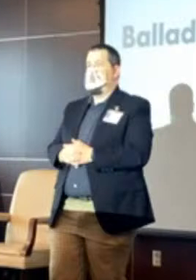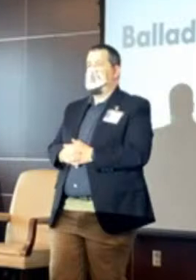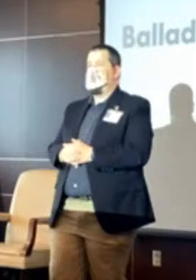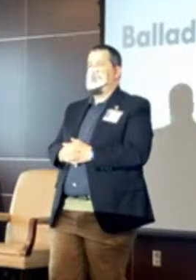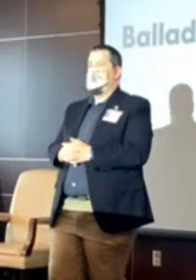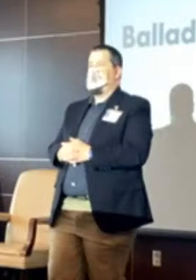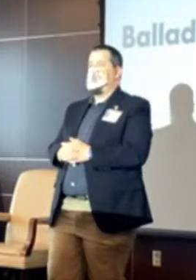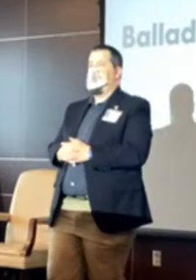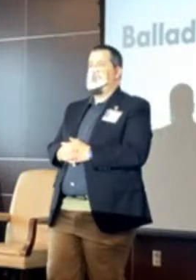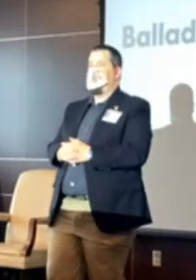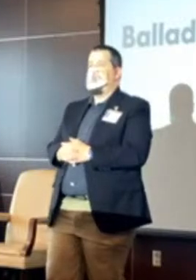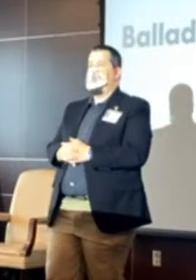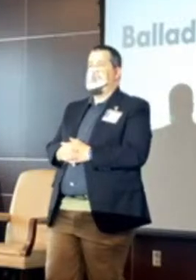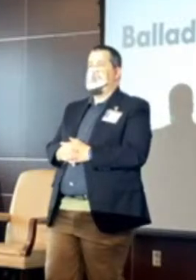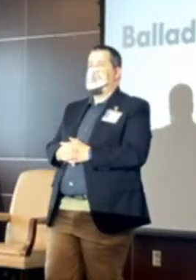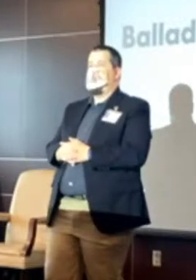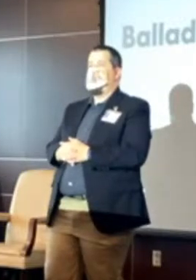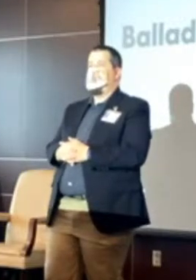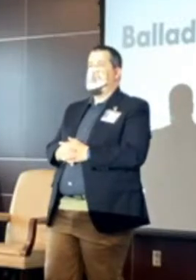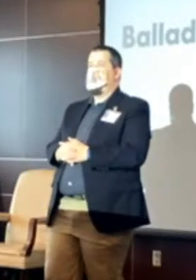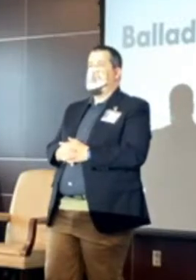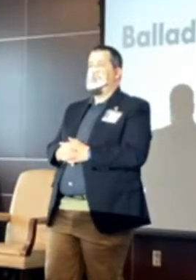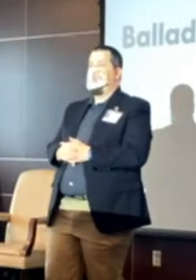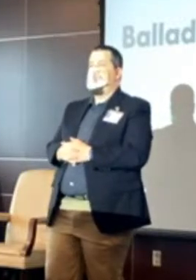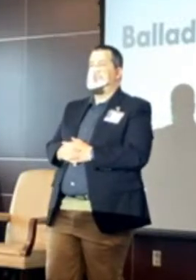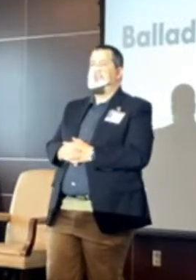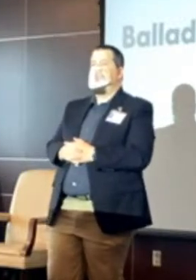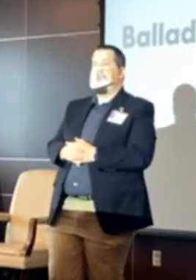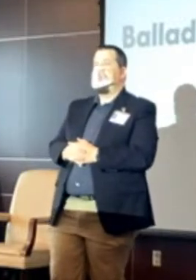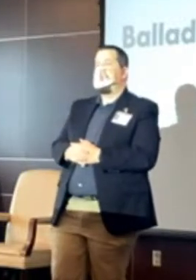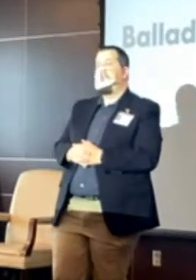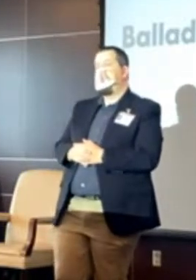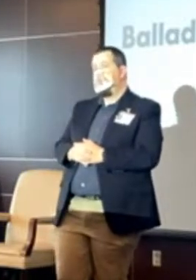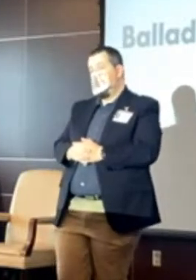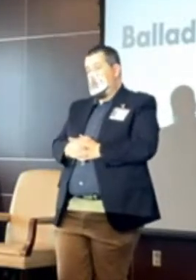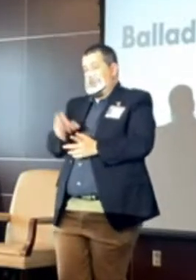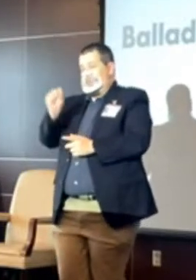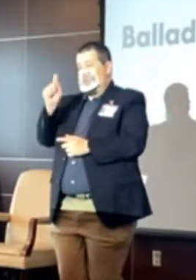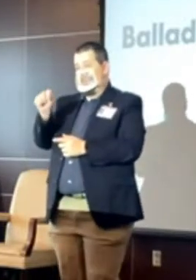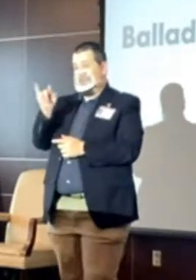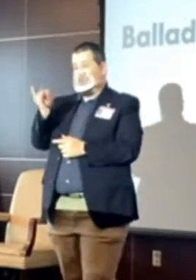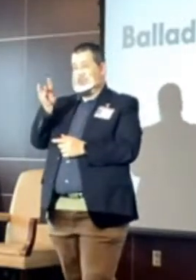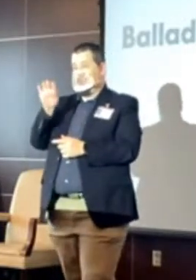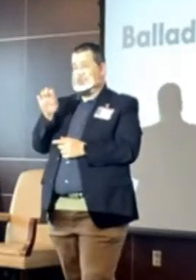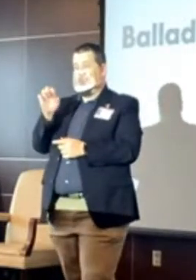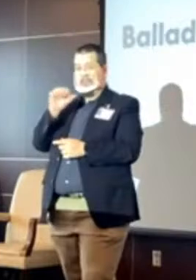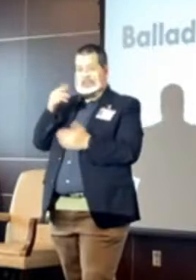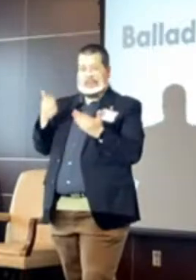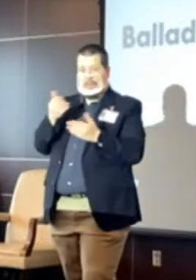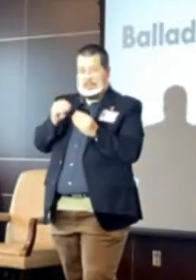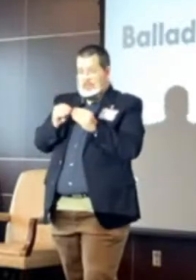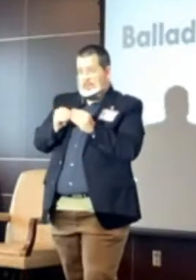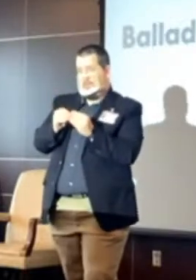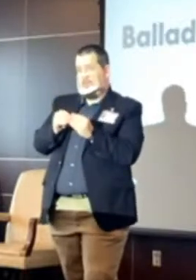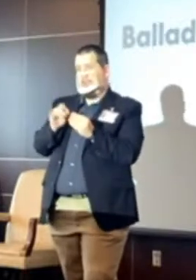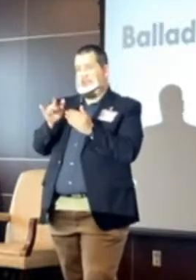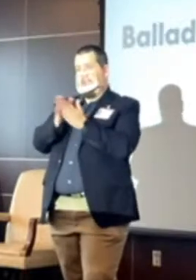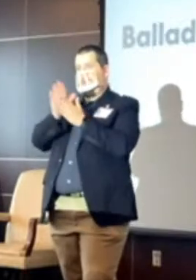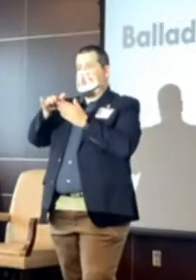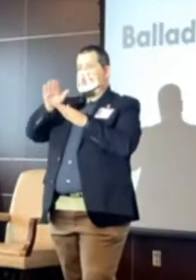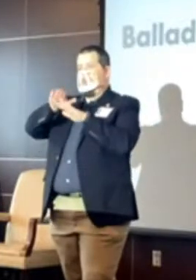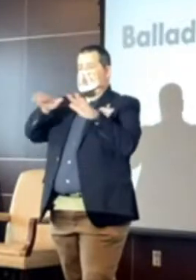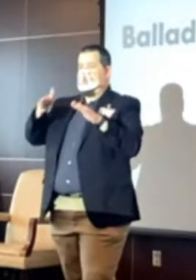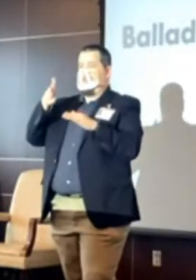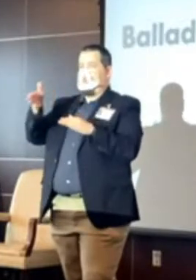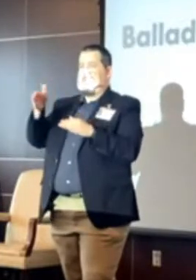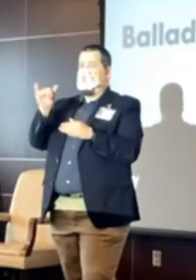Well, I don't see the St. Jude folks anymore. I was going to ask about the immunocompromised kids